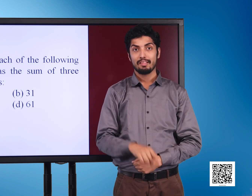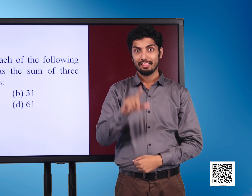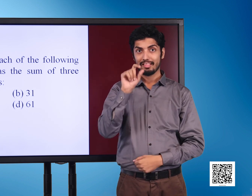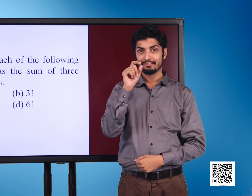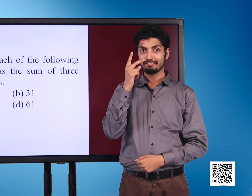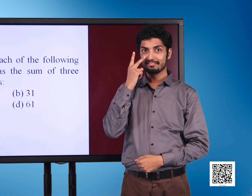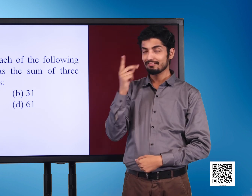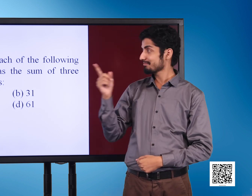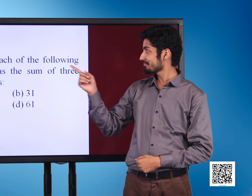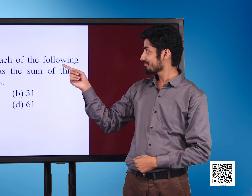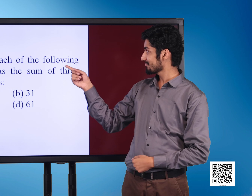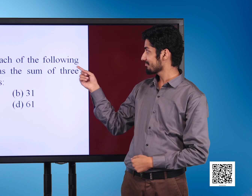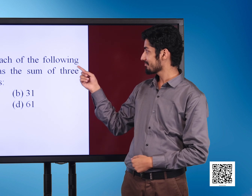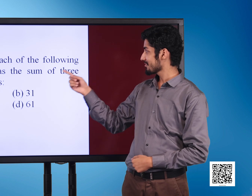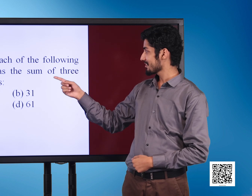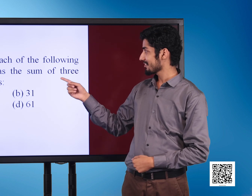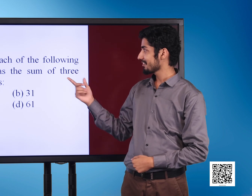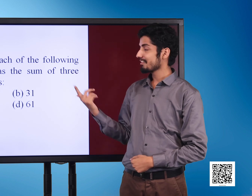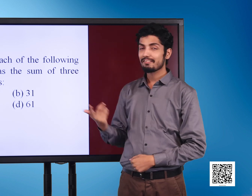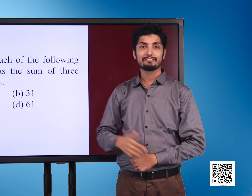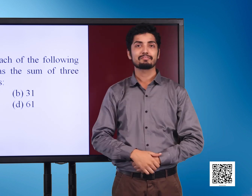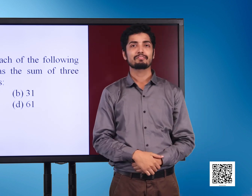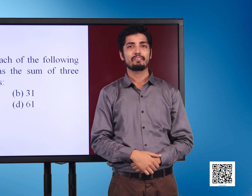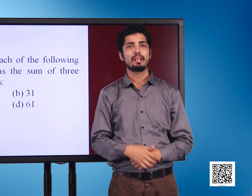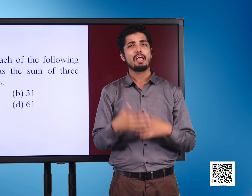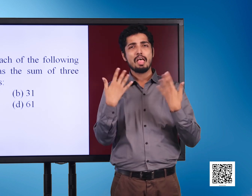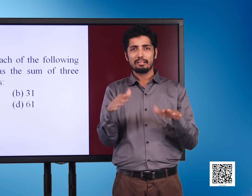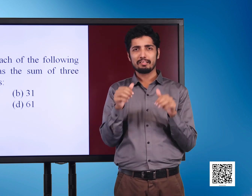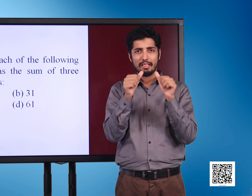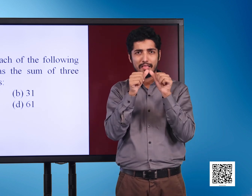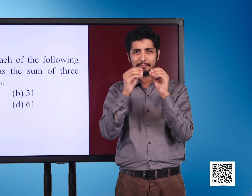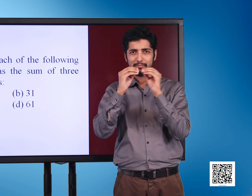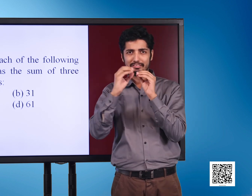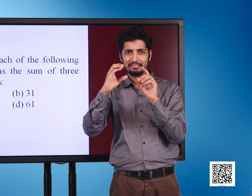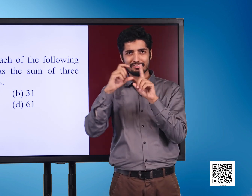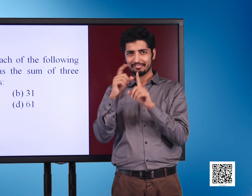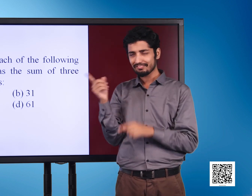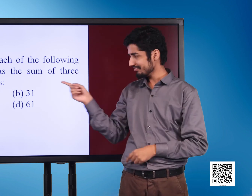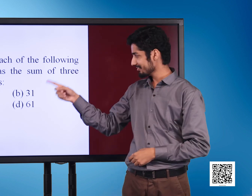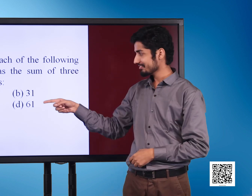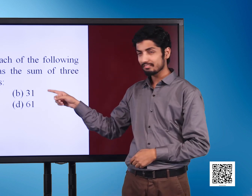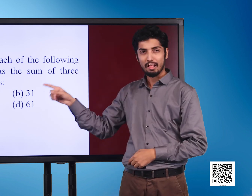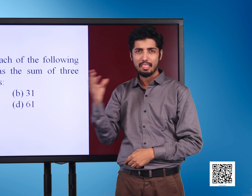10. Express each of the following numbers as the sum of 3 odd primes.